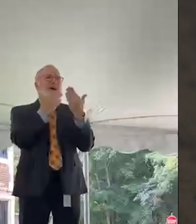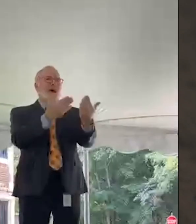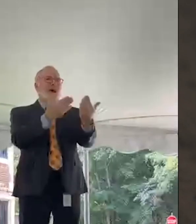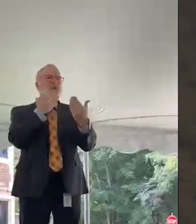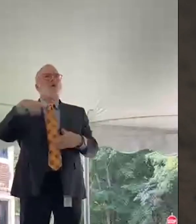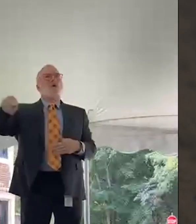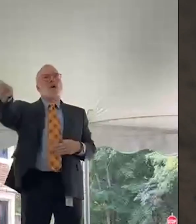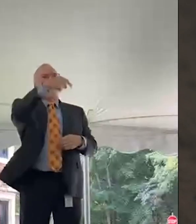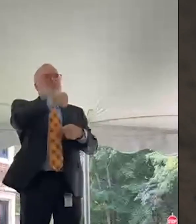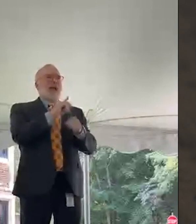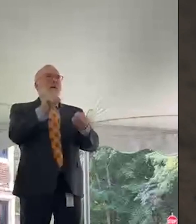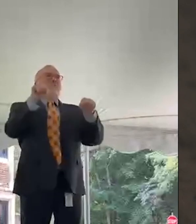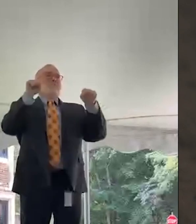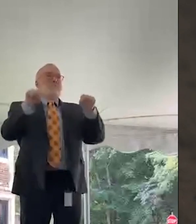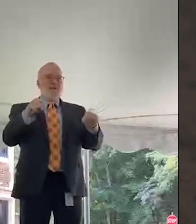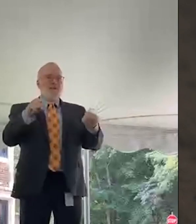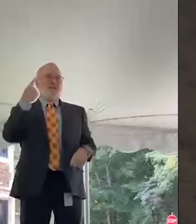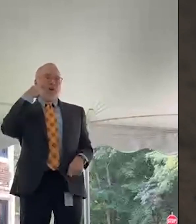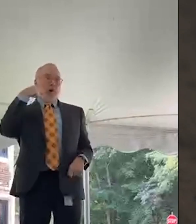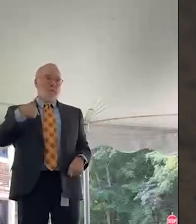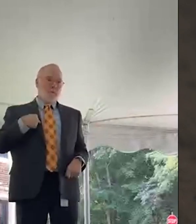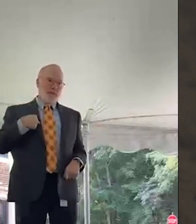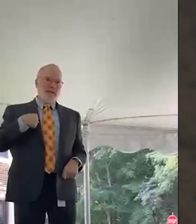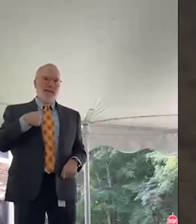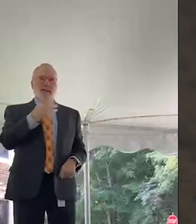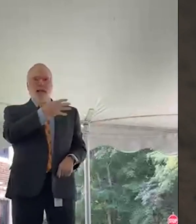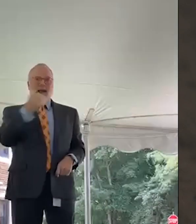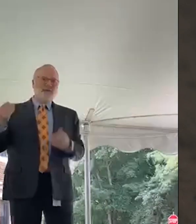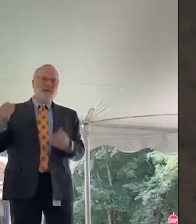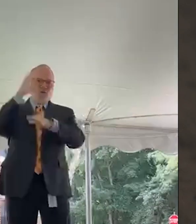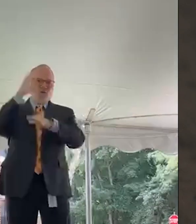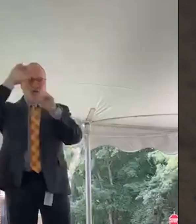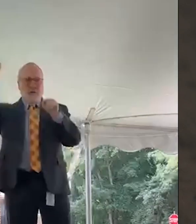the individuals that have been a part of this project, but I'm so thankful